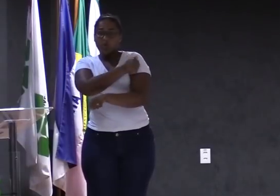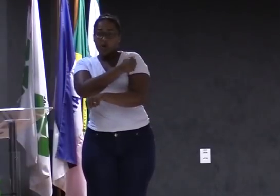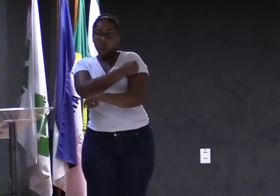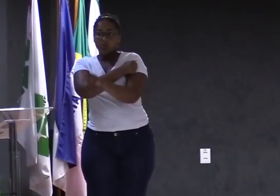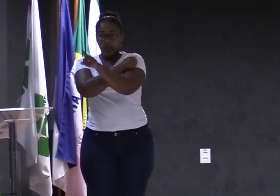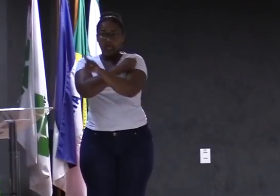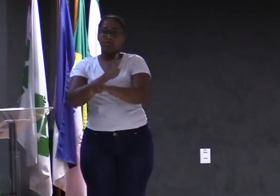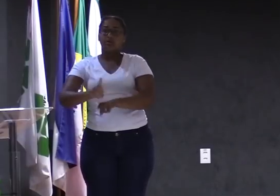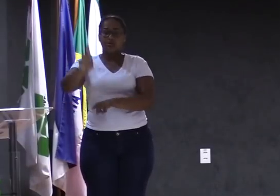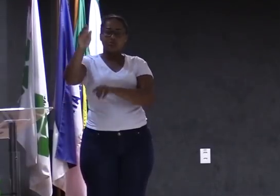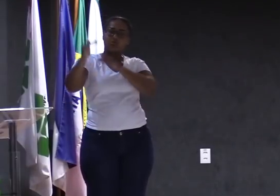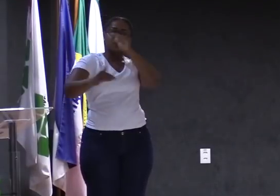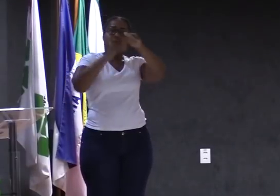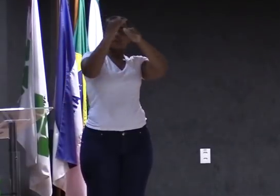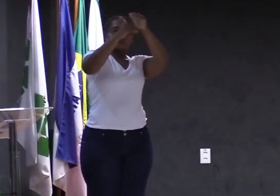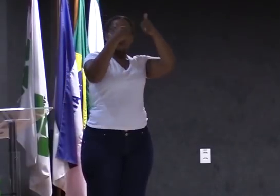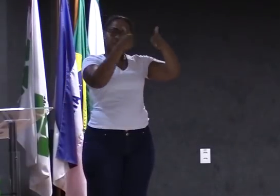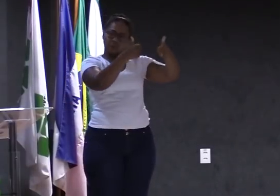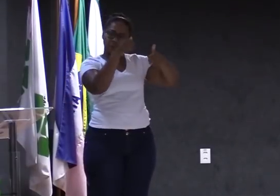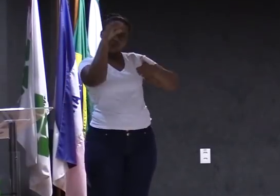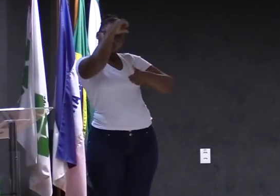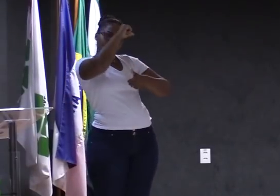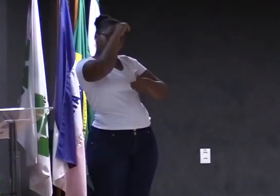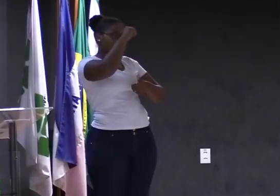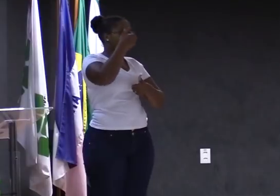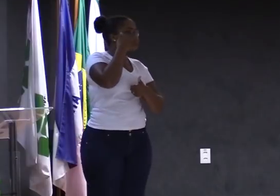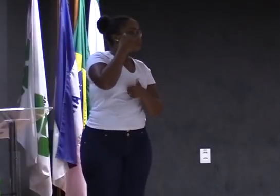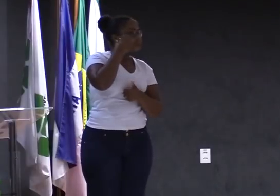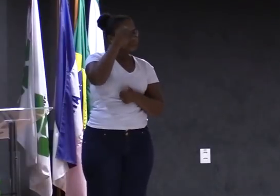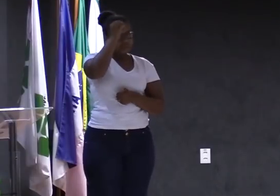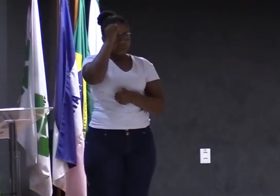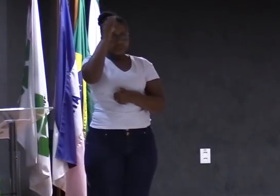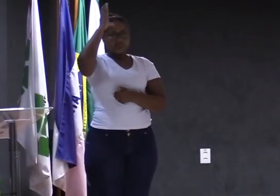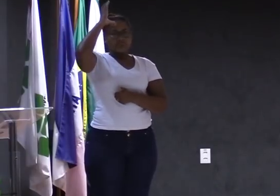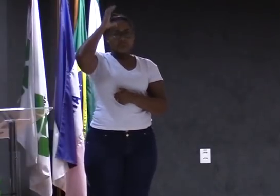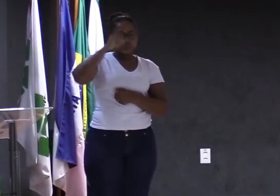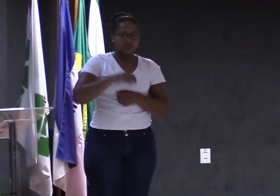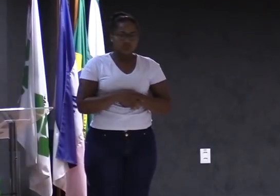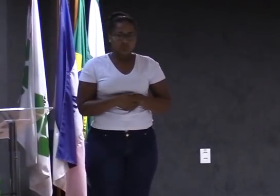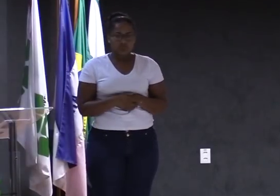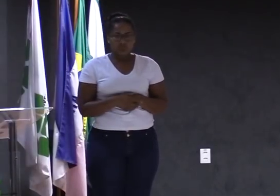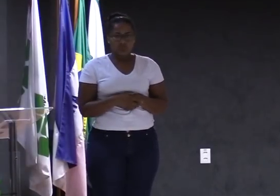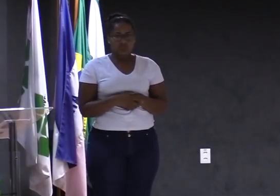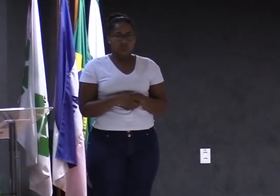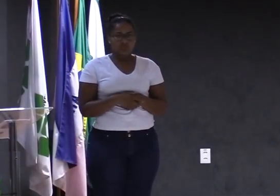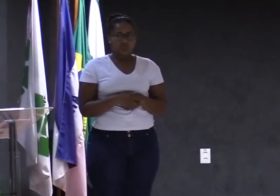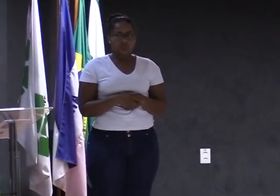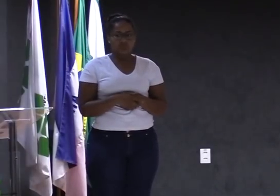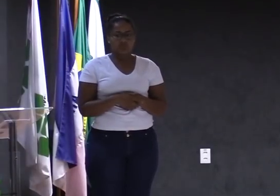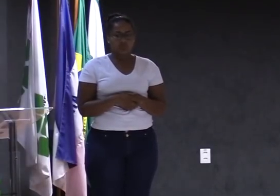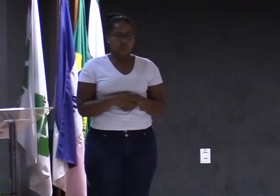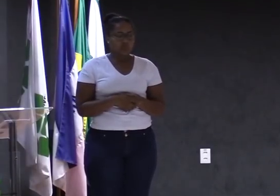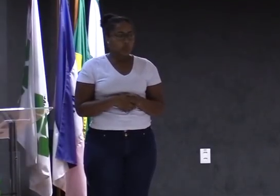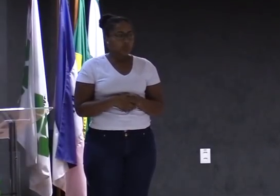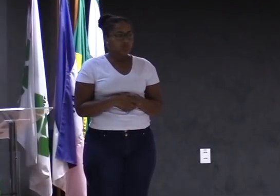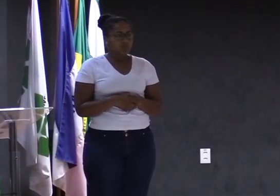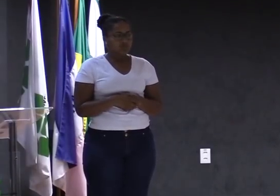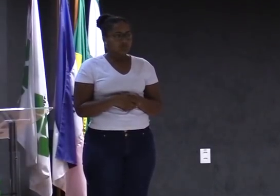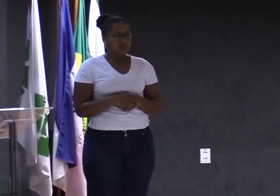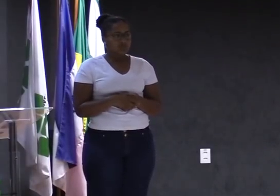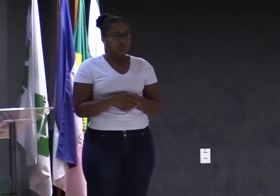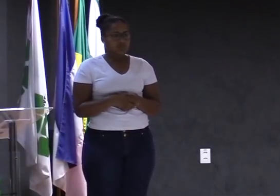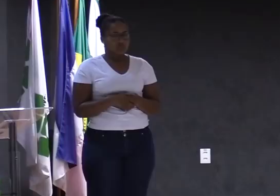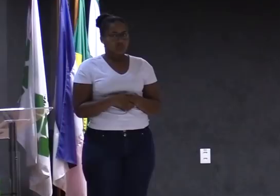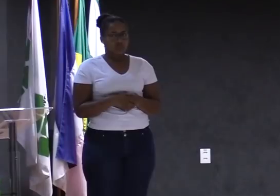aprendizagem. And I think you mentioned there also the reflection, and again I want to highlight how important it is that the students